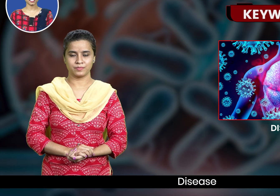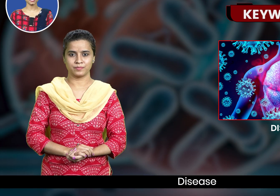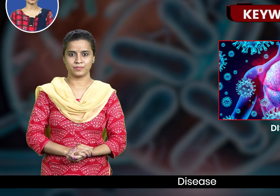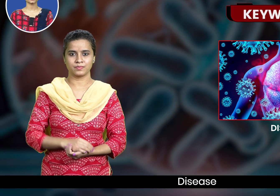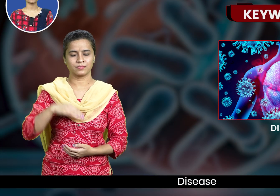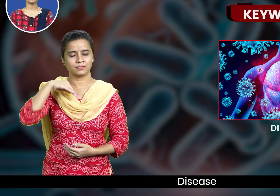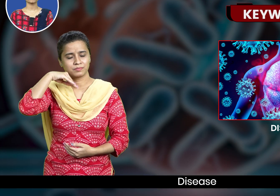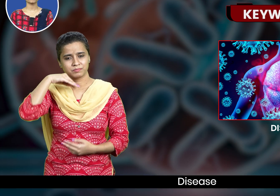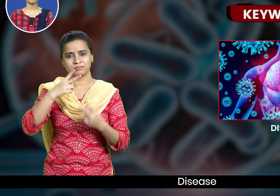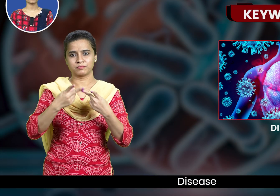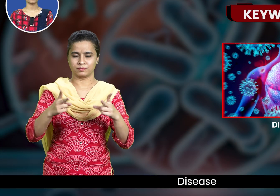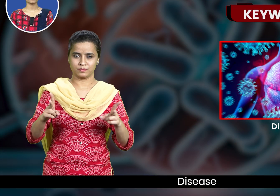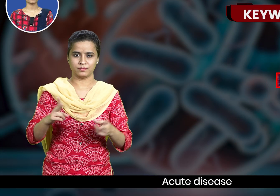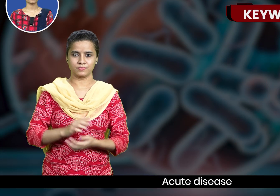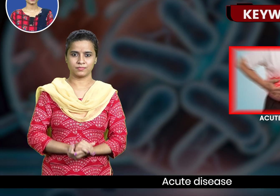disease,